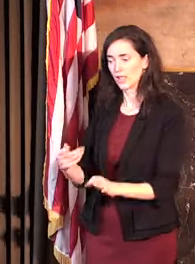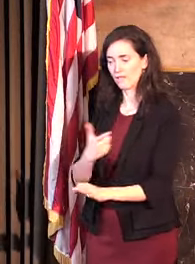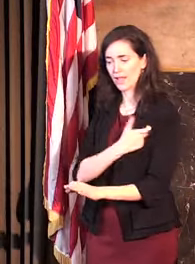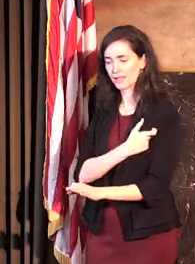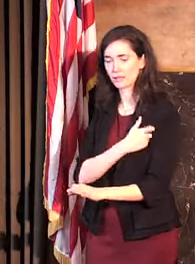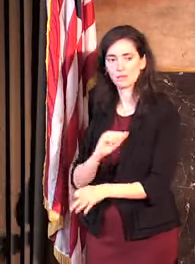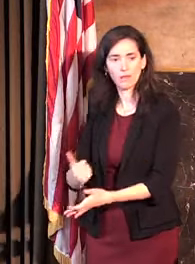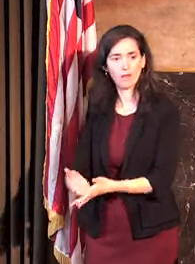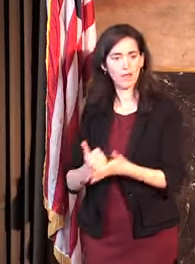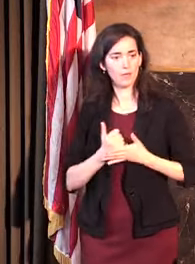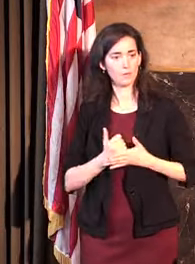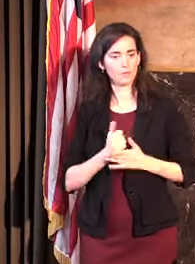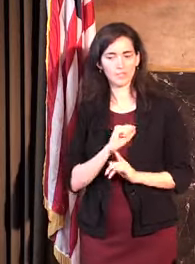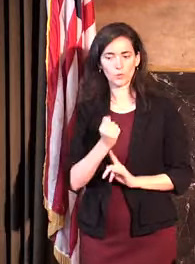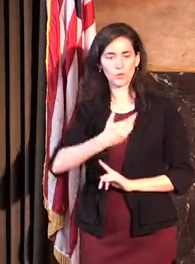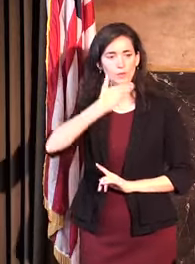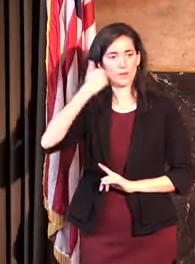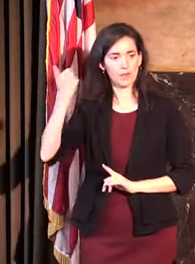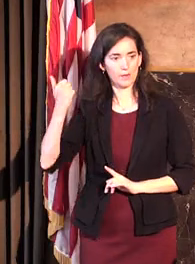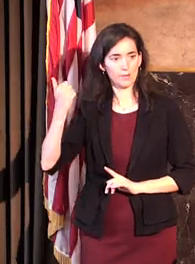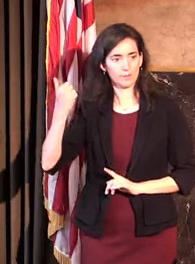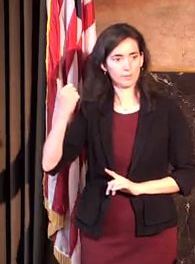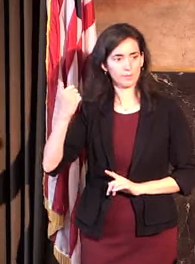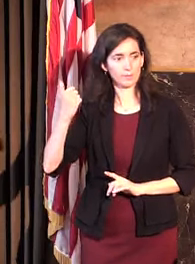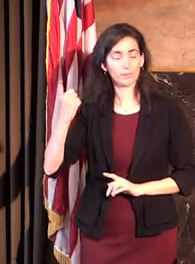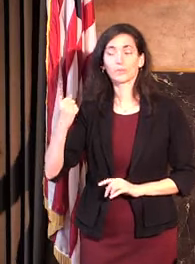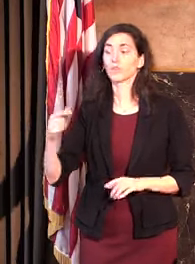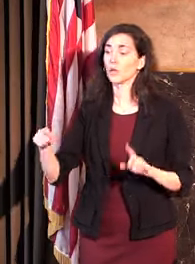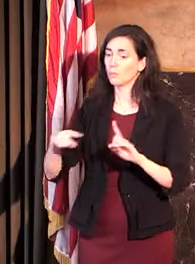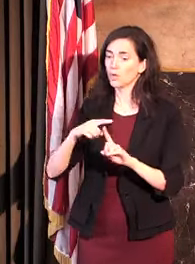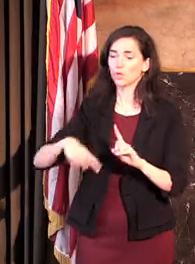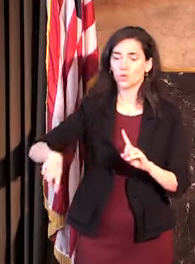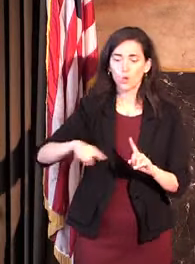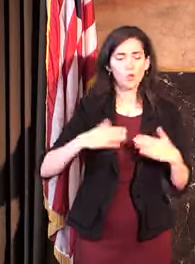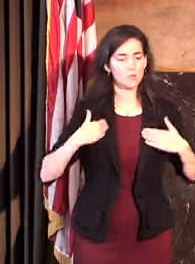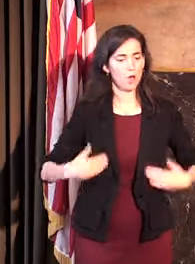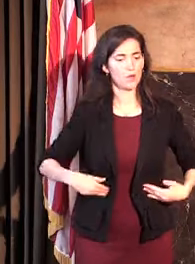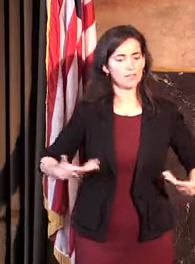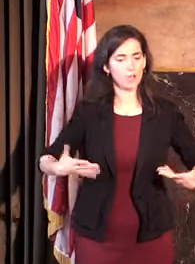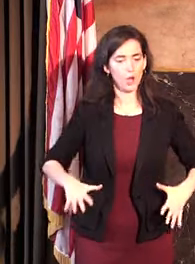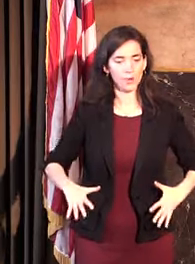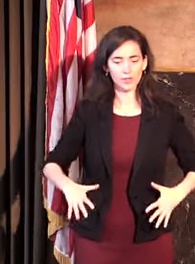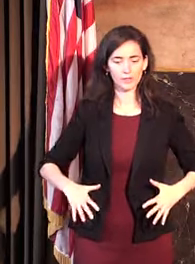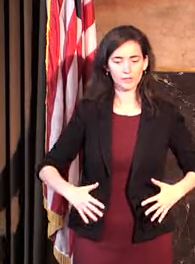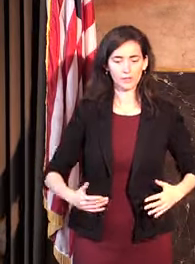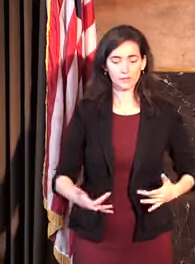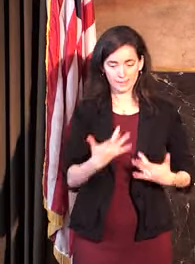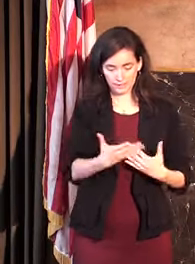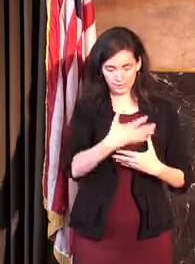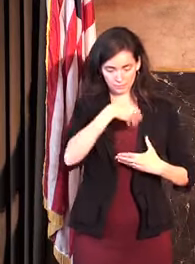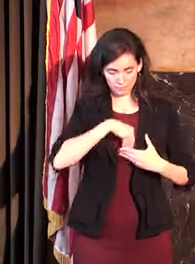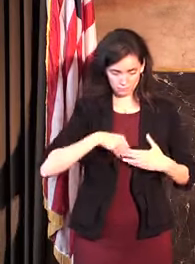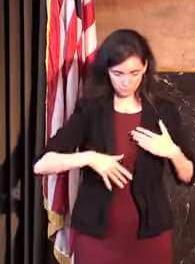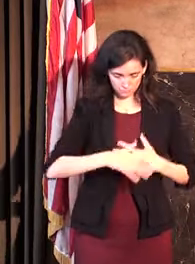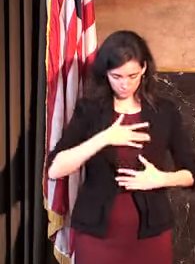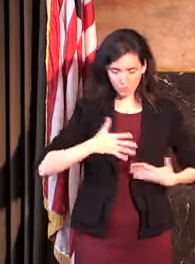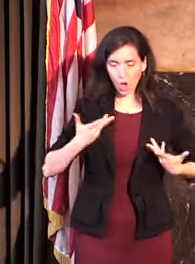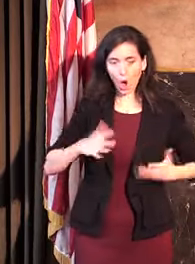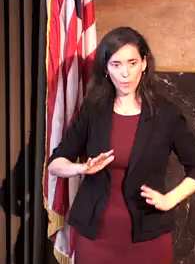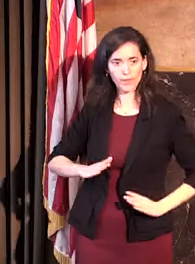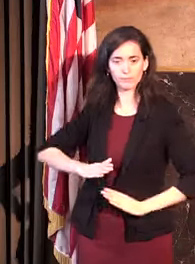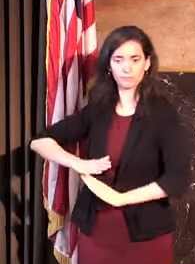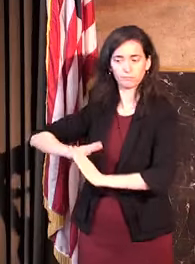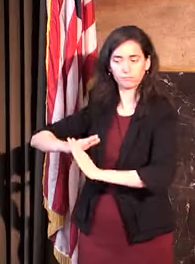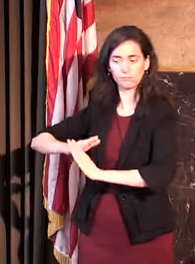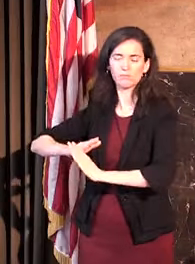vaccinated, in addition to those who have some natural immunity. Even though it's inferior to the protection you get from vaccination, it is not